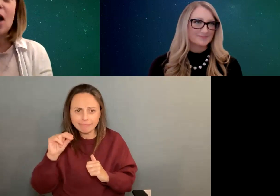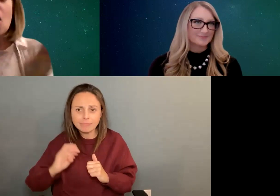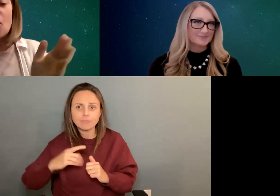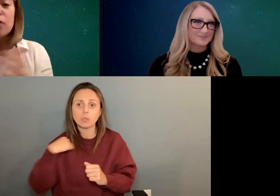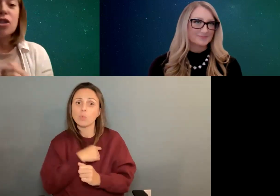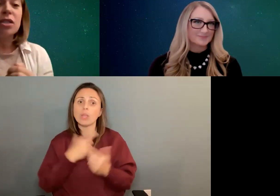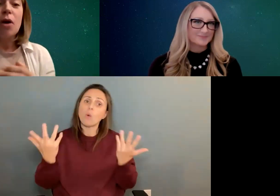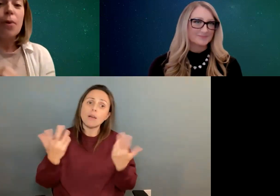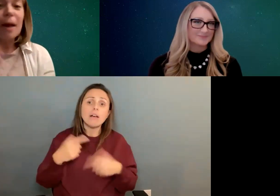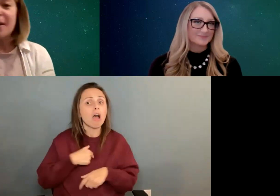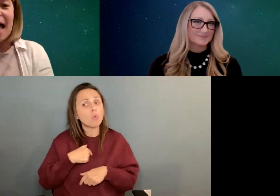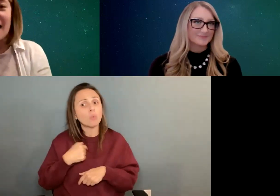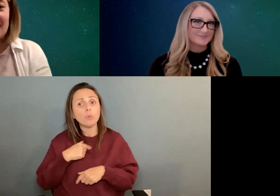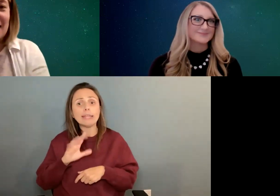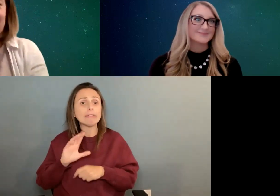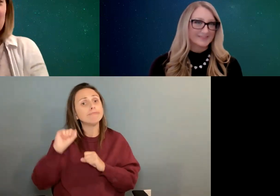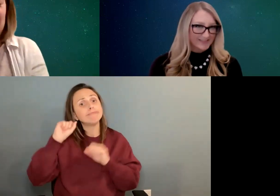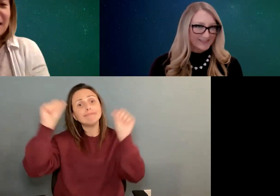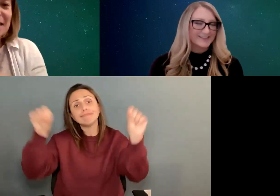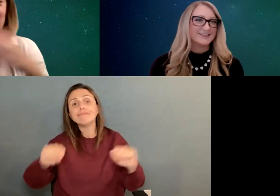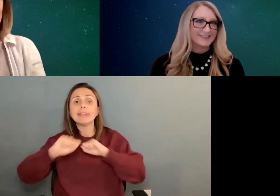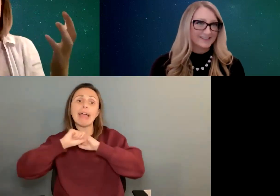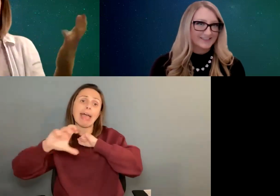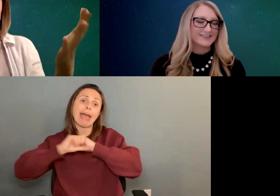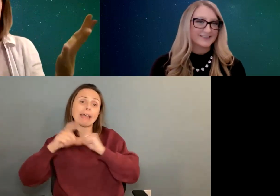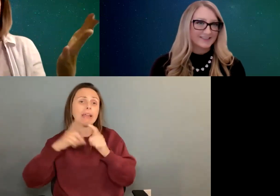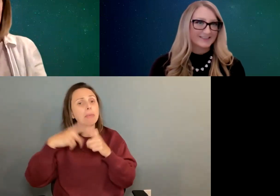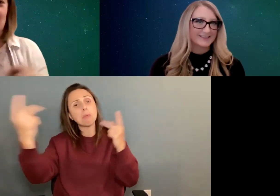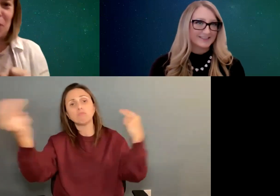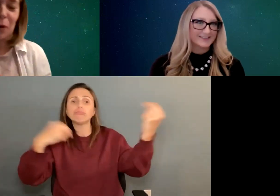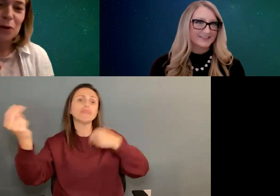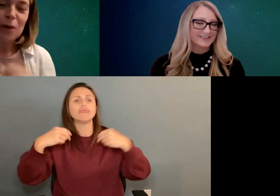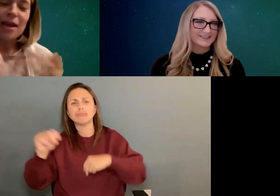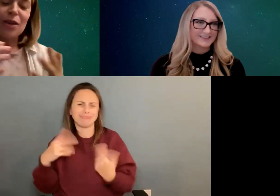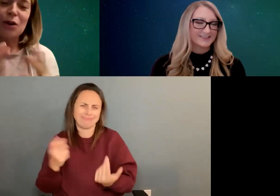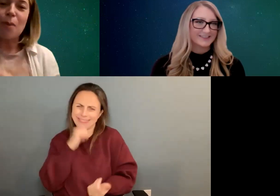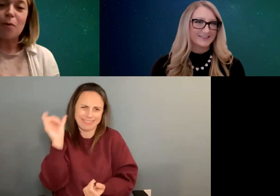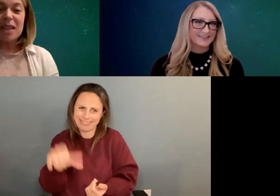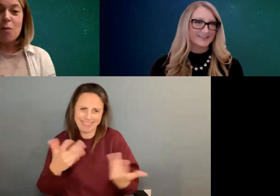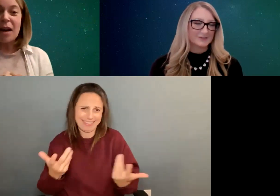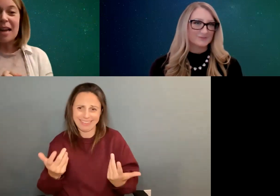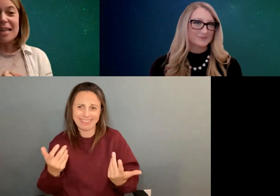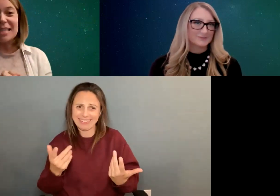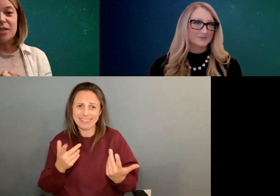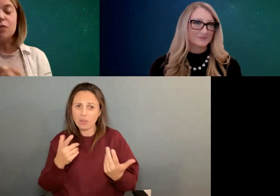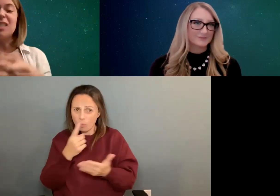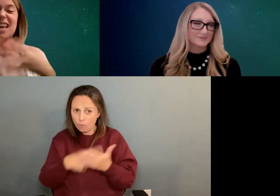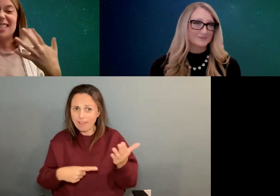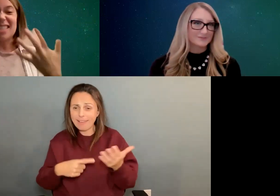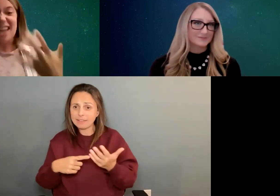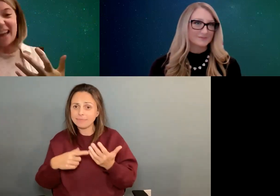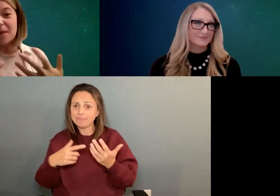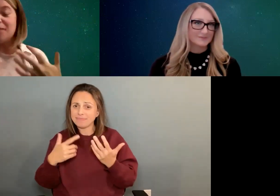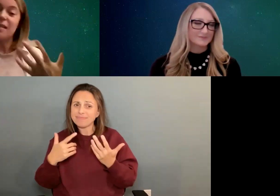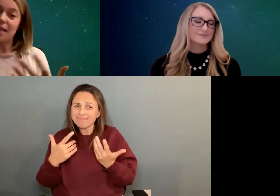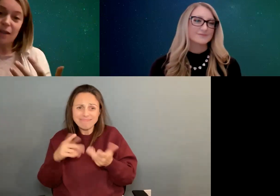like to say, oh, you just put up an ad at this place and then you'll be able to reach people, or you know, but really what it is it